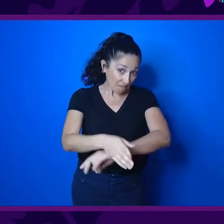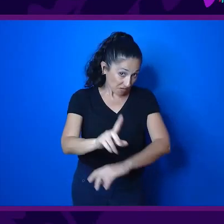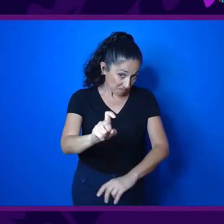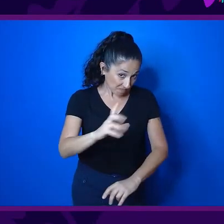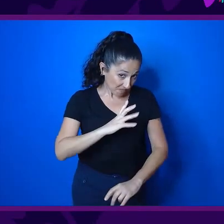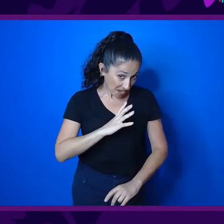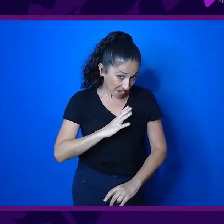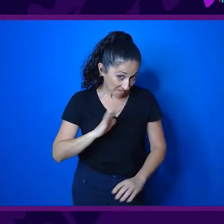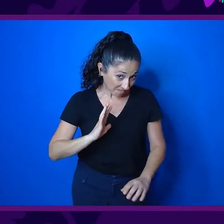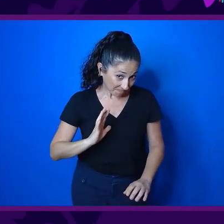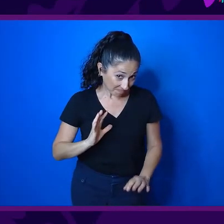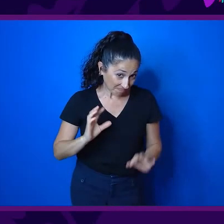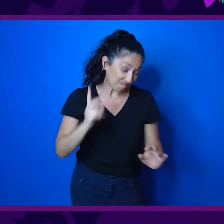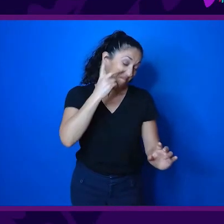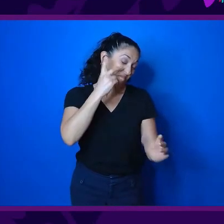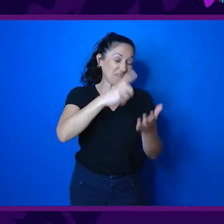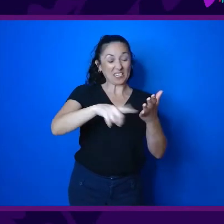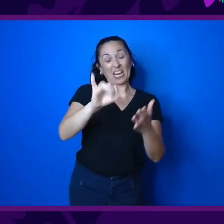Rainbow.